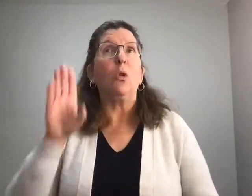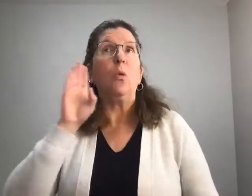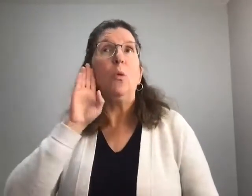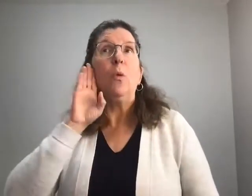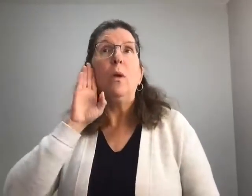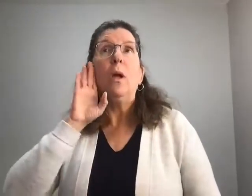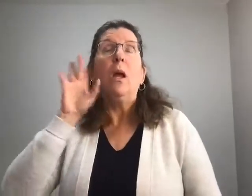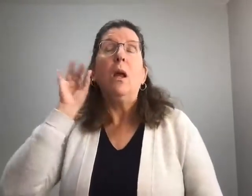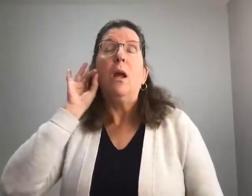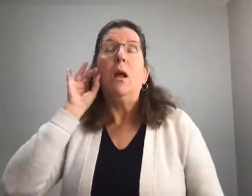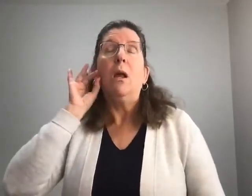do